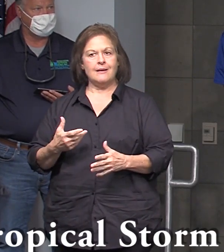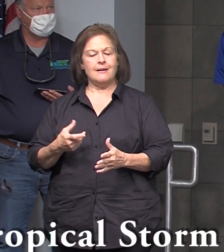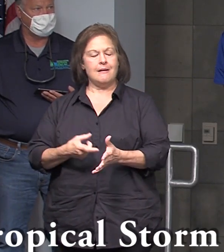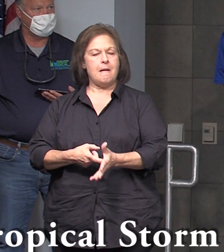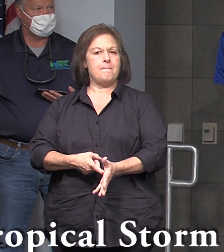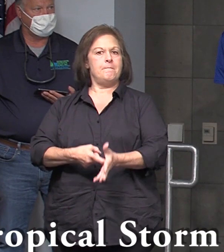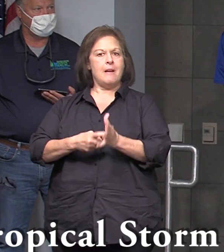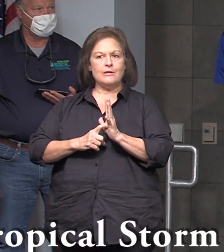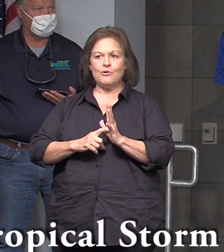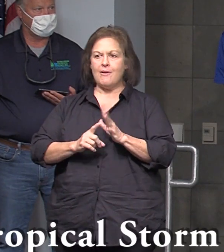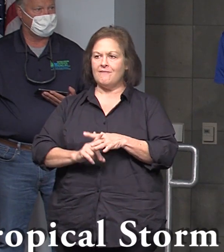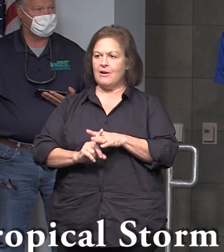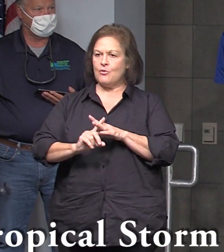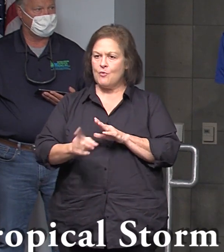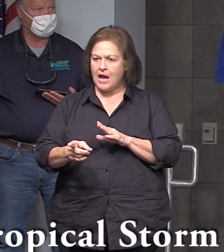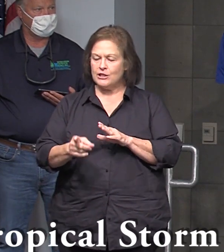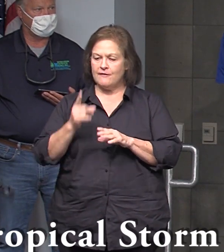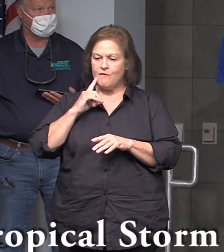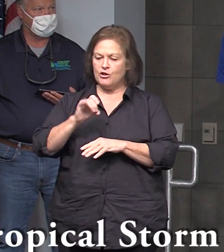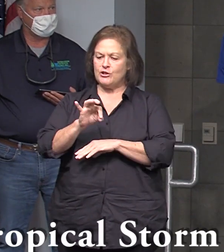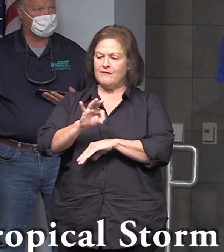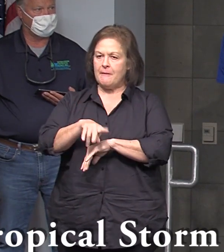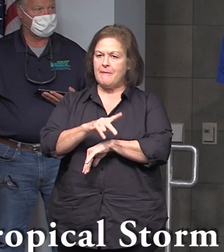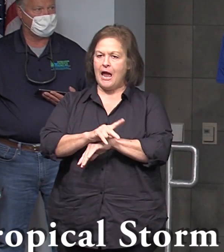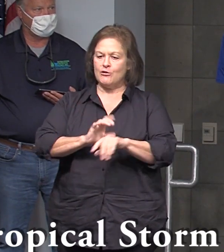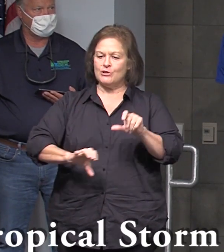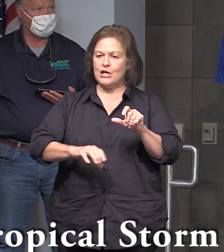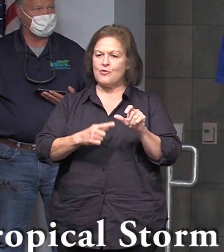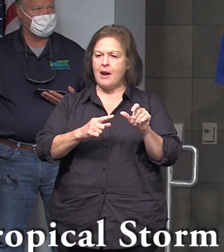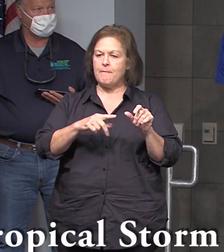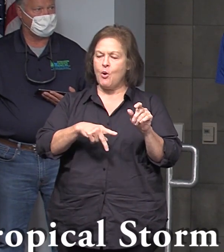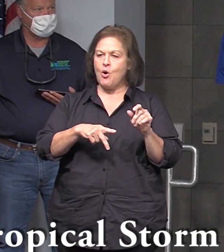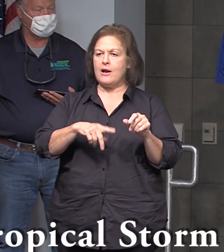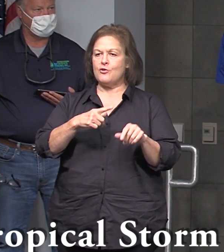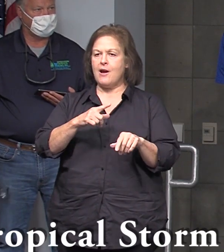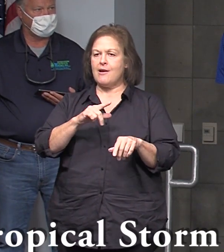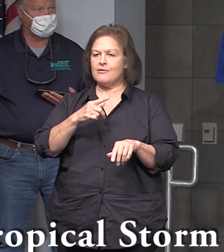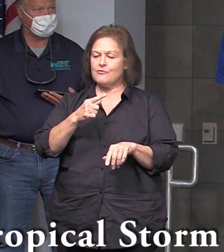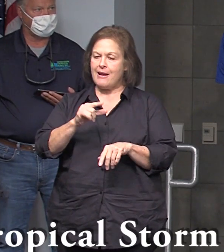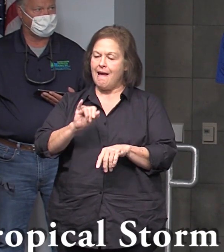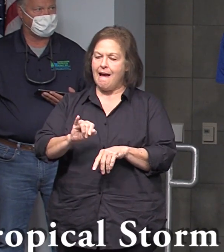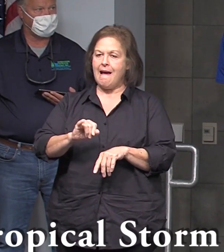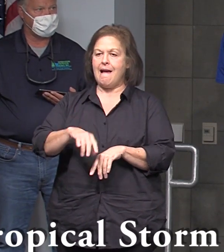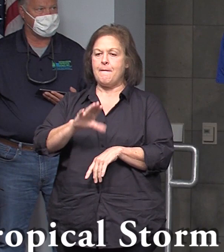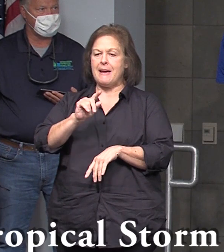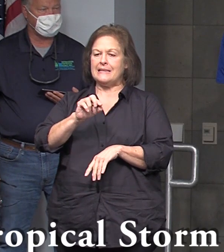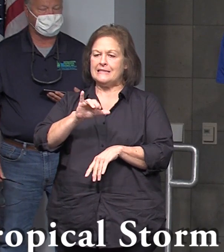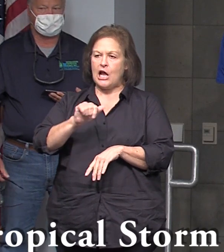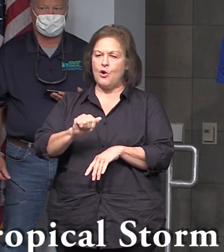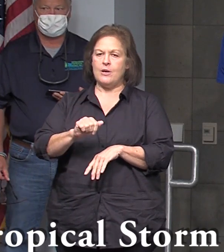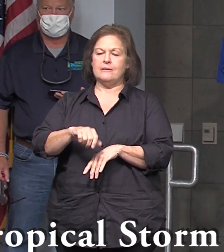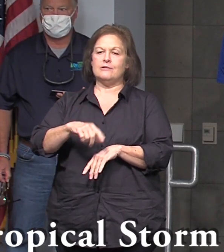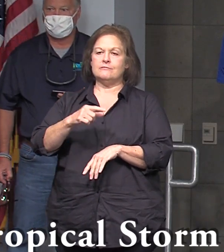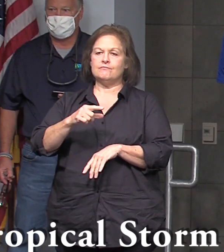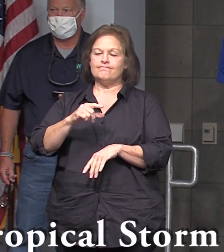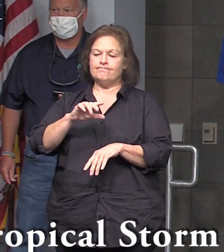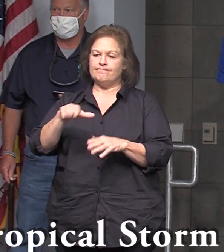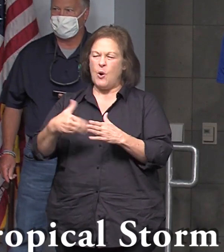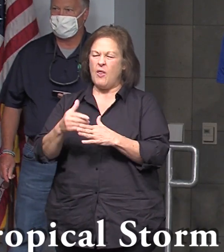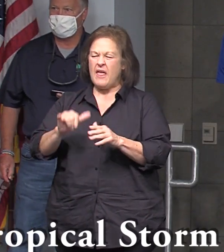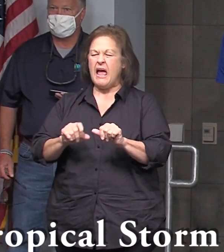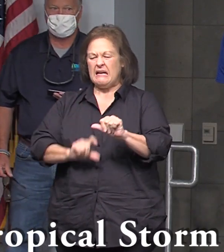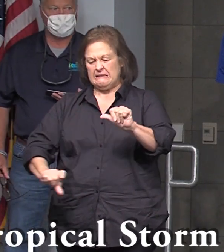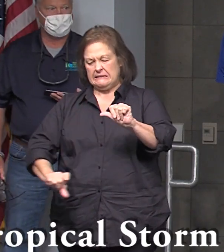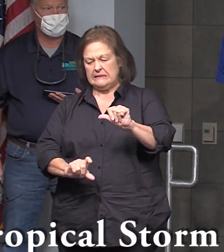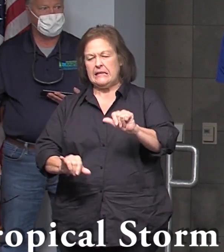mandatory evacuation in Lower Jefferson Parish, Crown Point, Grand Isle, Lafitte, and Barataria. But I'm here to say